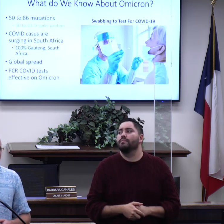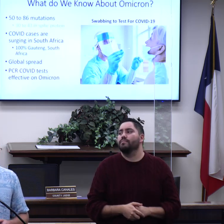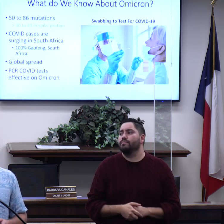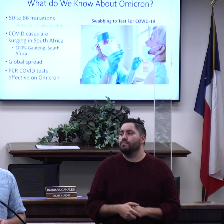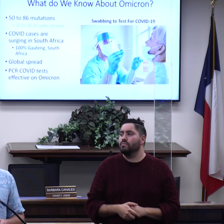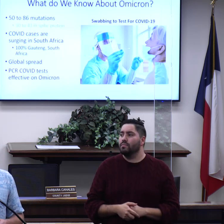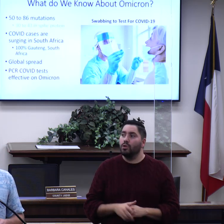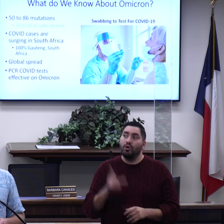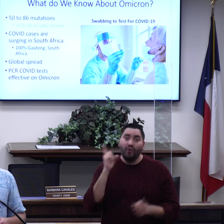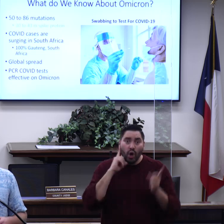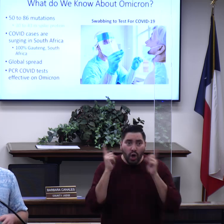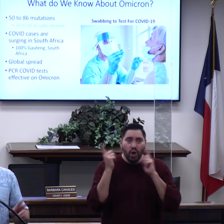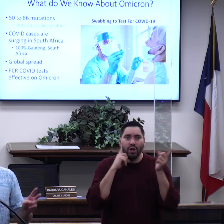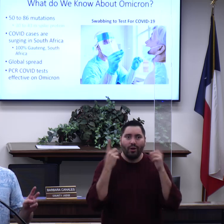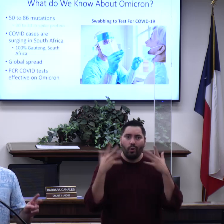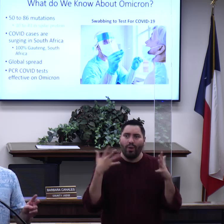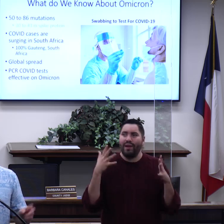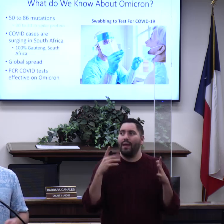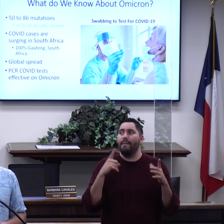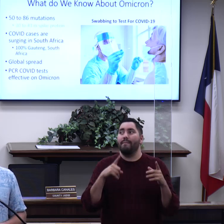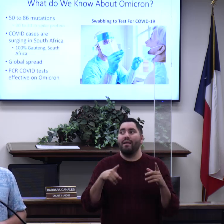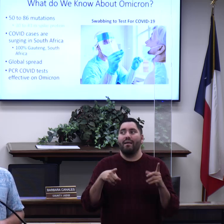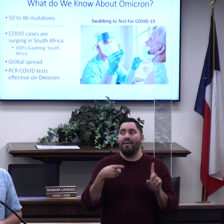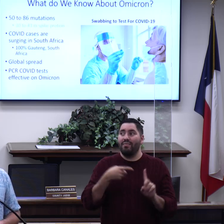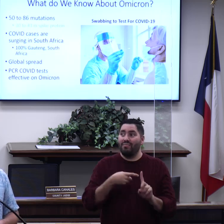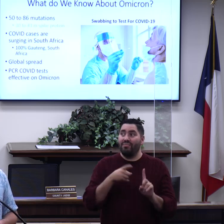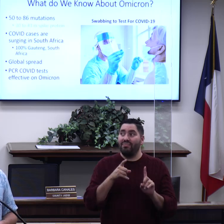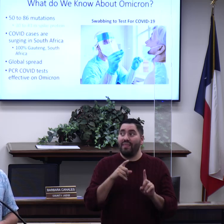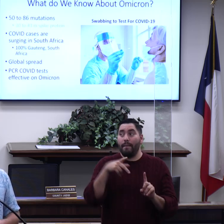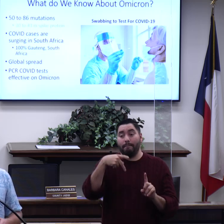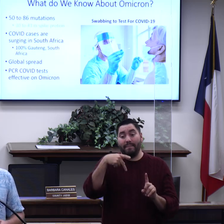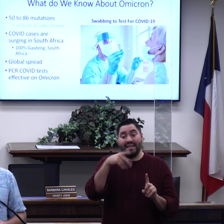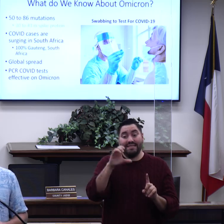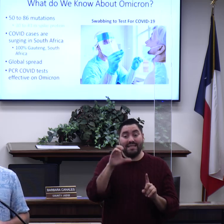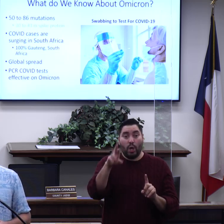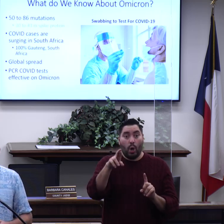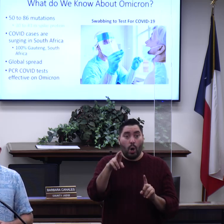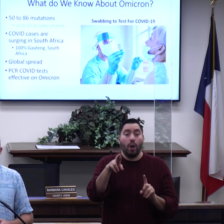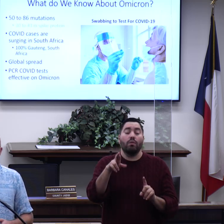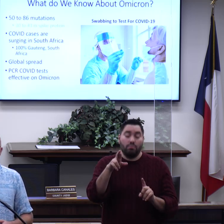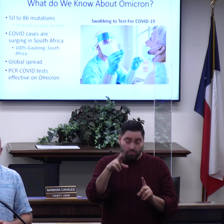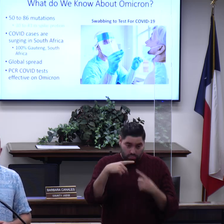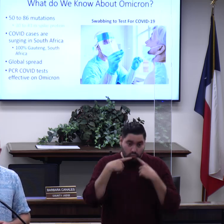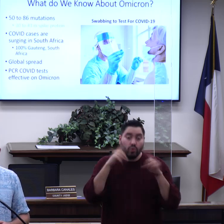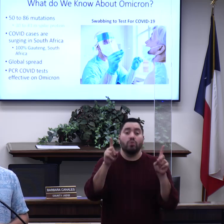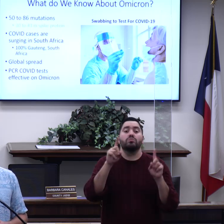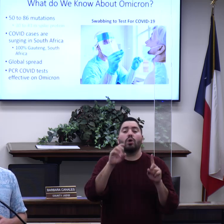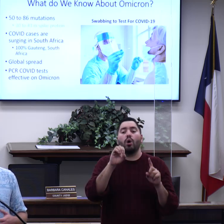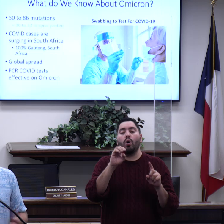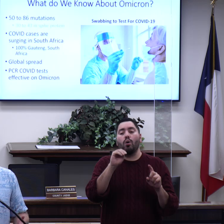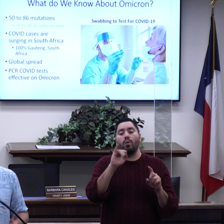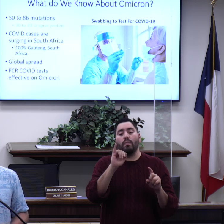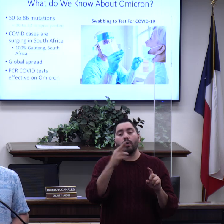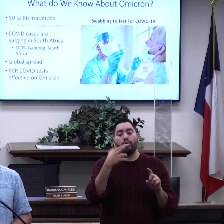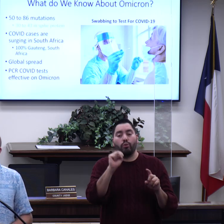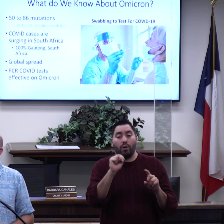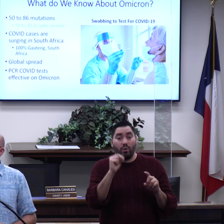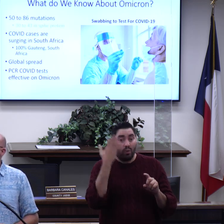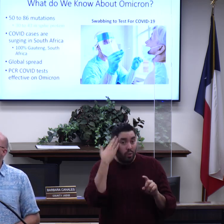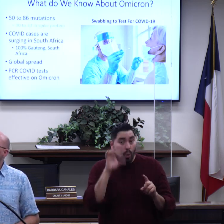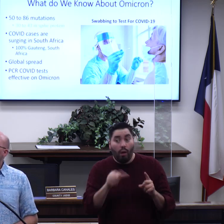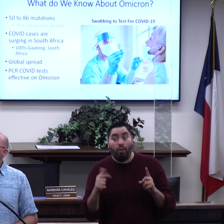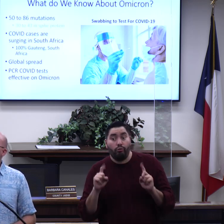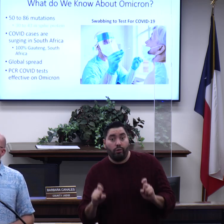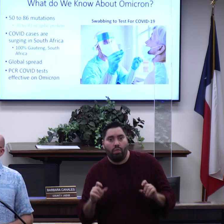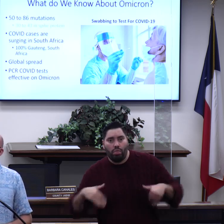You've heard this a couple times already, but the gold standard test, the PCR test, works on Omicron. That's been confirmed. We're not sure about the other tests